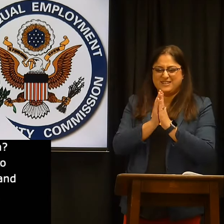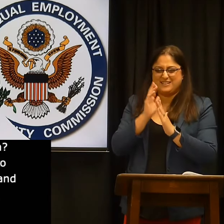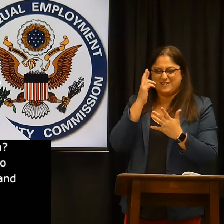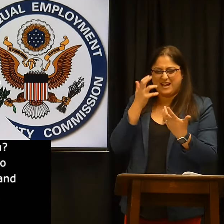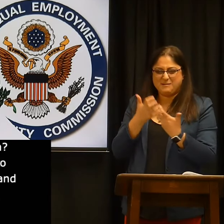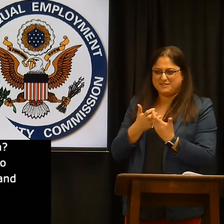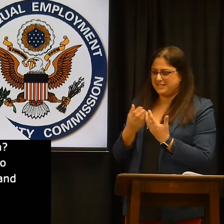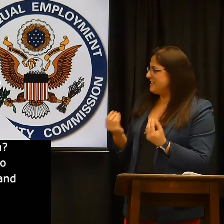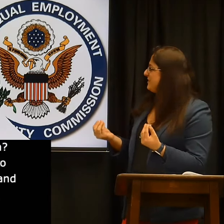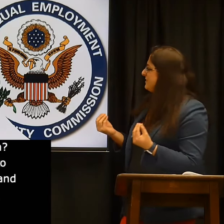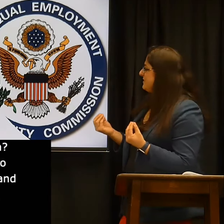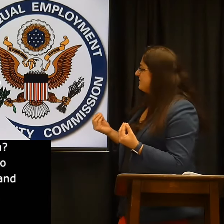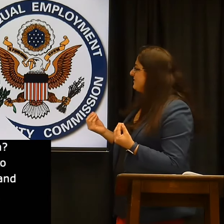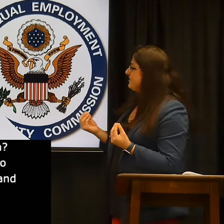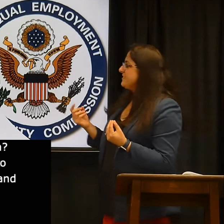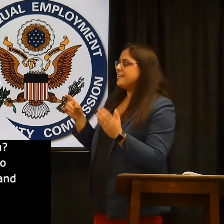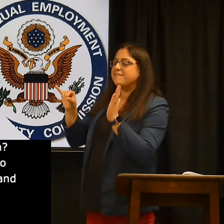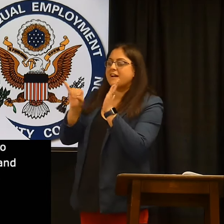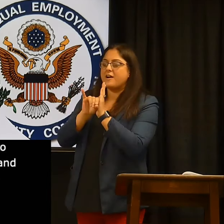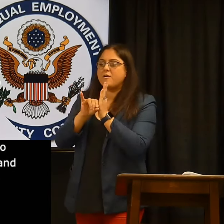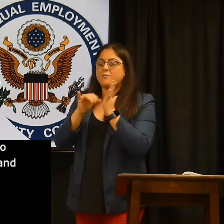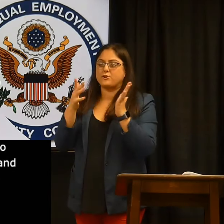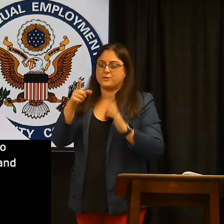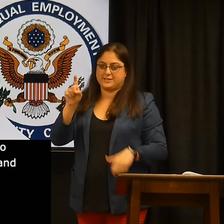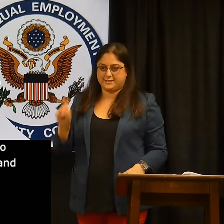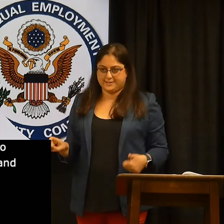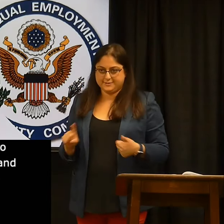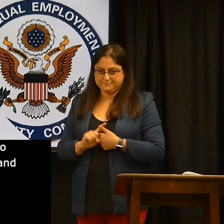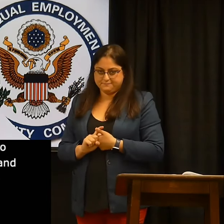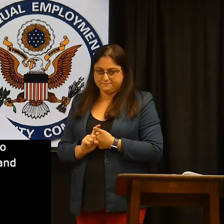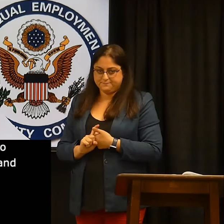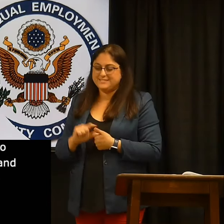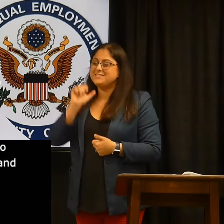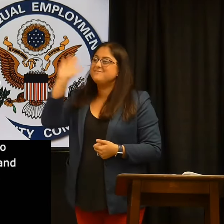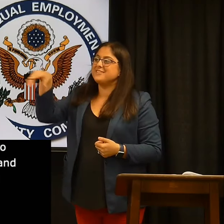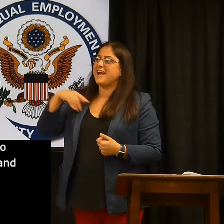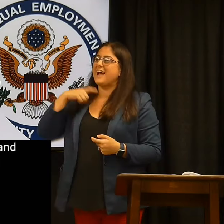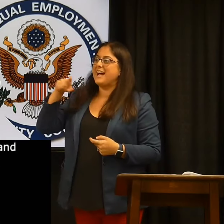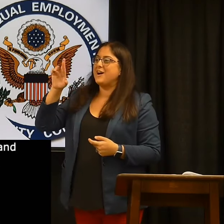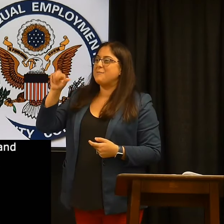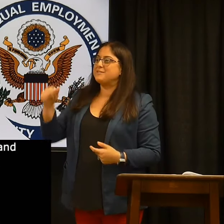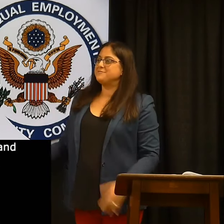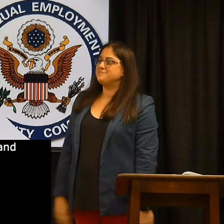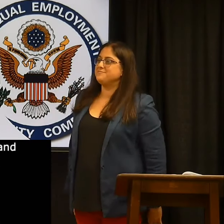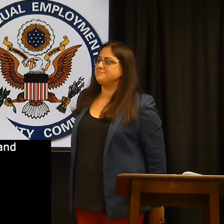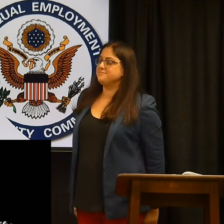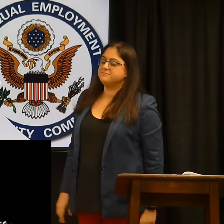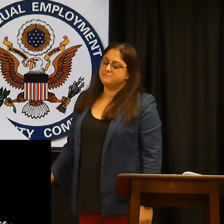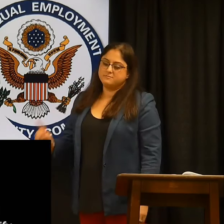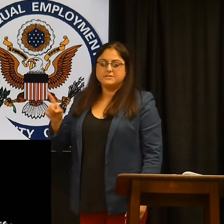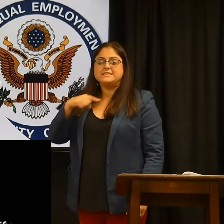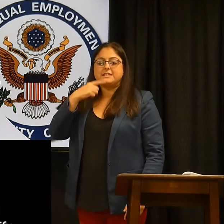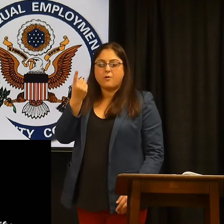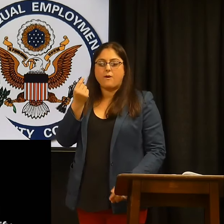So how do you request a reasonable accommodation? You have to identify what you need. You can't just say, I need a reasonable